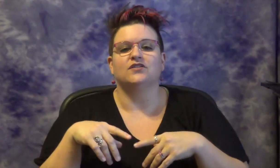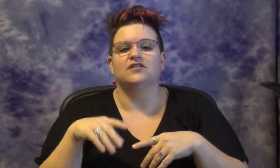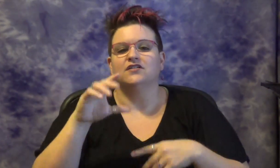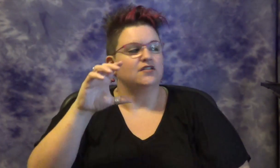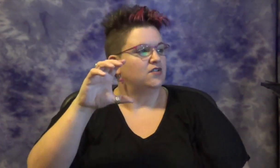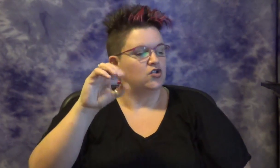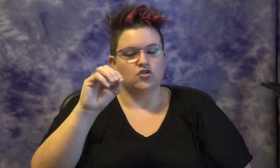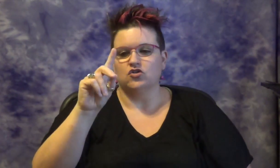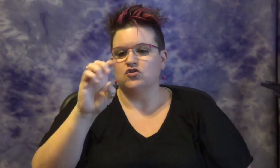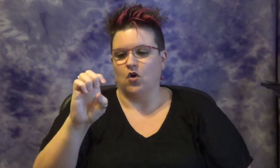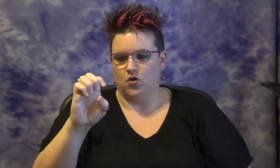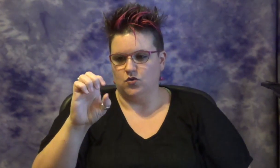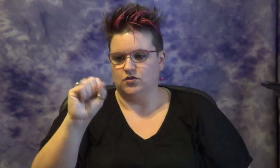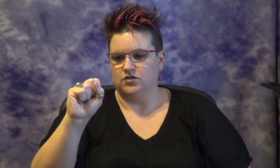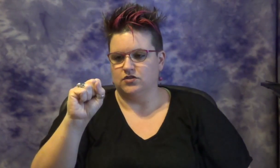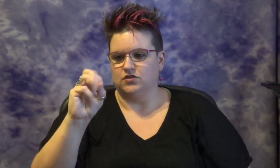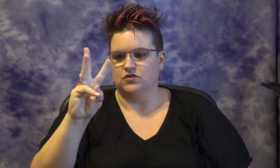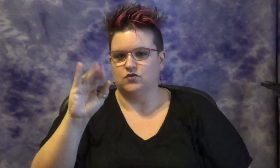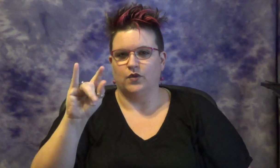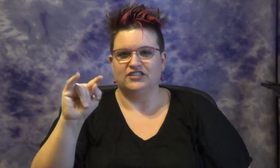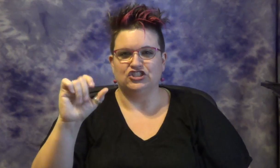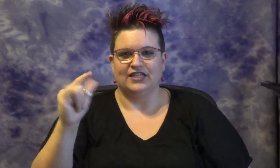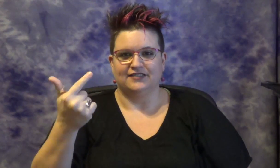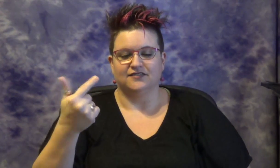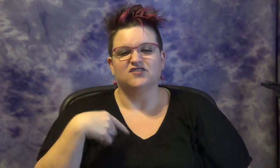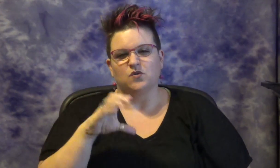Now we're going to talk about code switching.